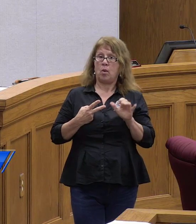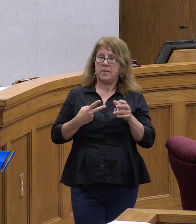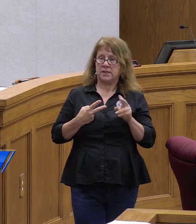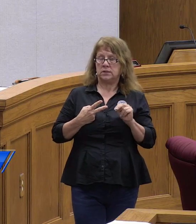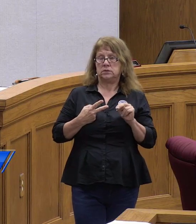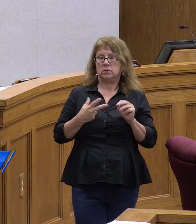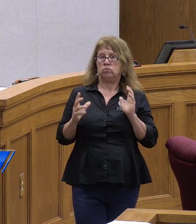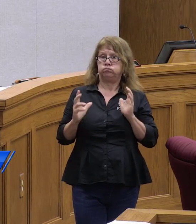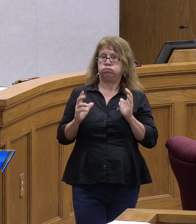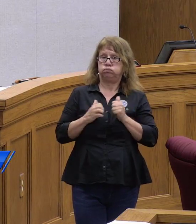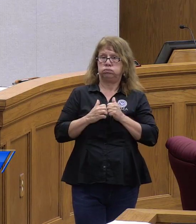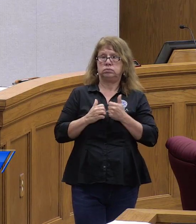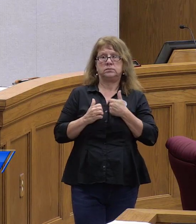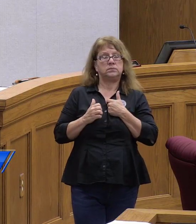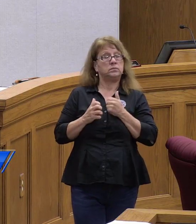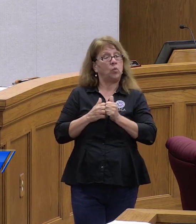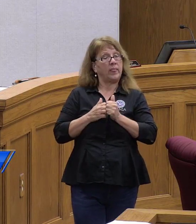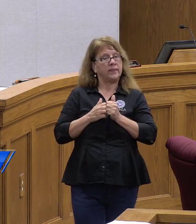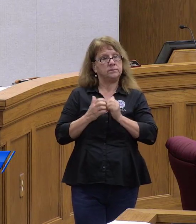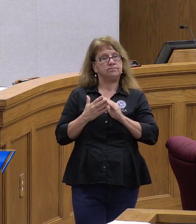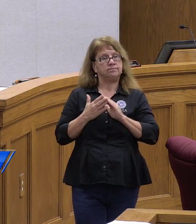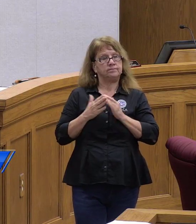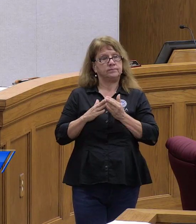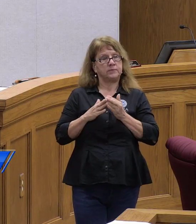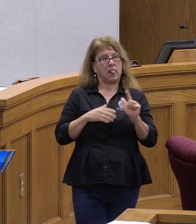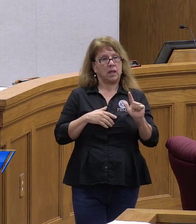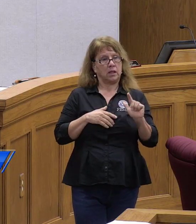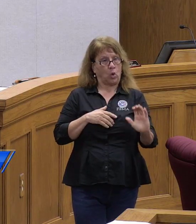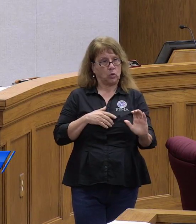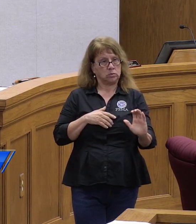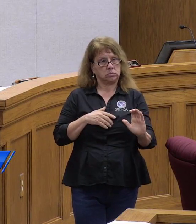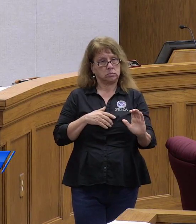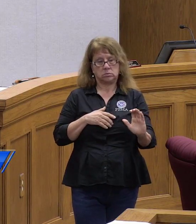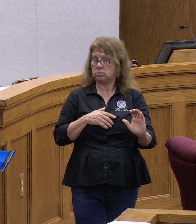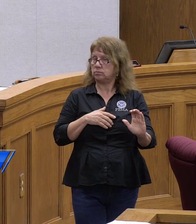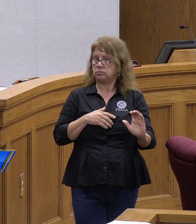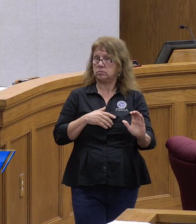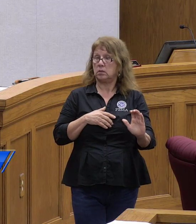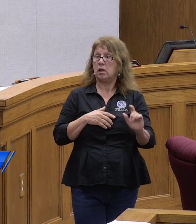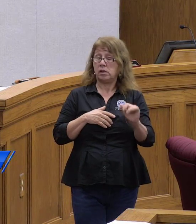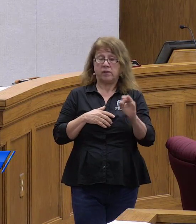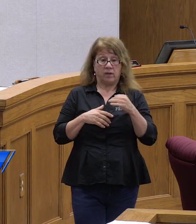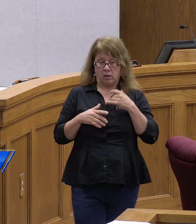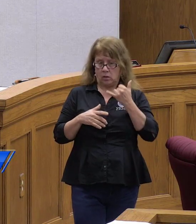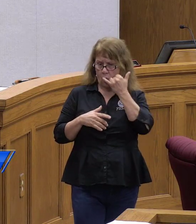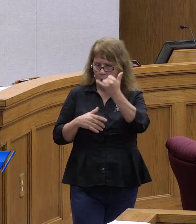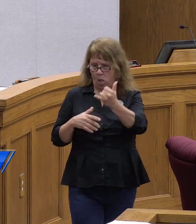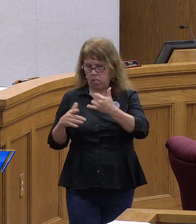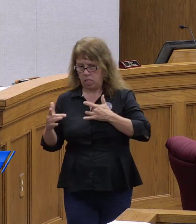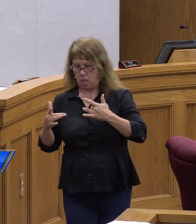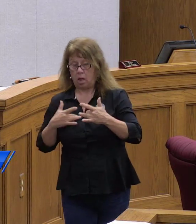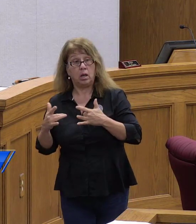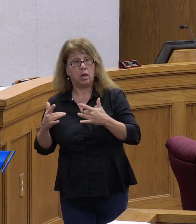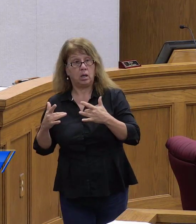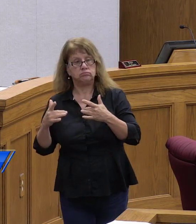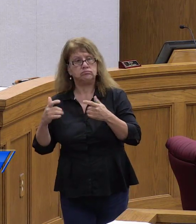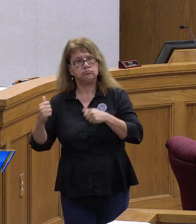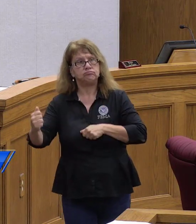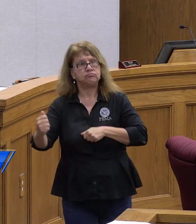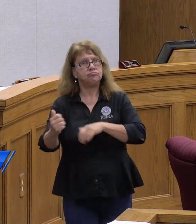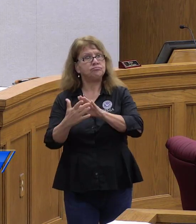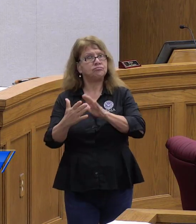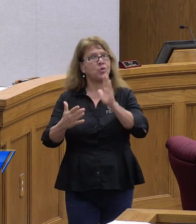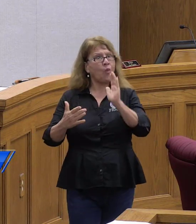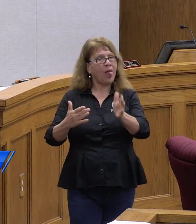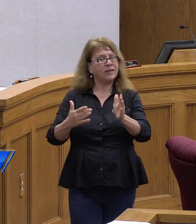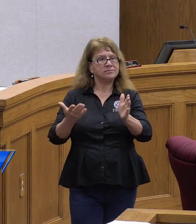communicative with the city of Lake Charles. And if I call with a concern, it's normally addressed. Locals have been very